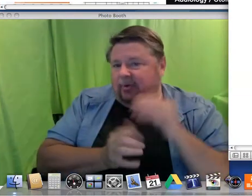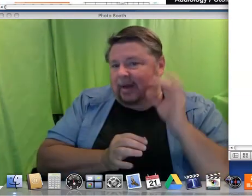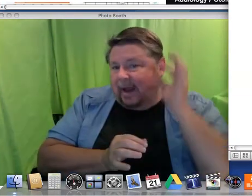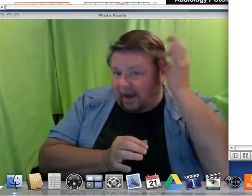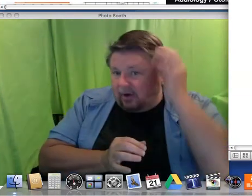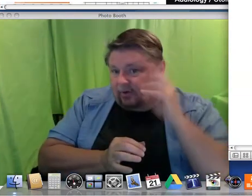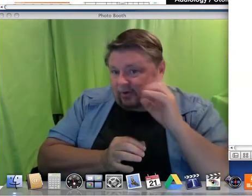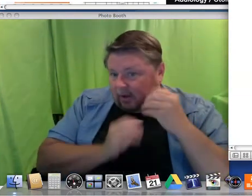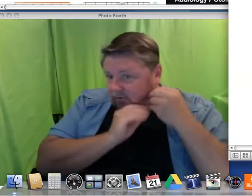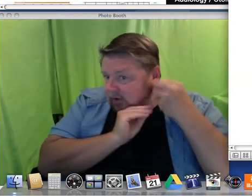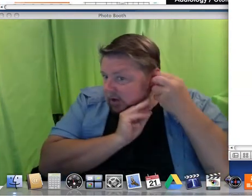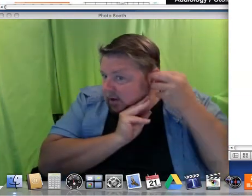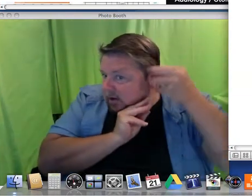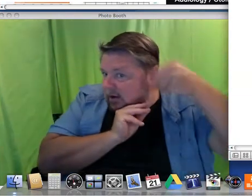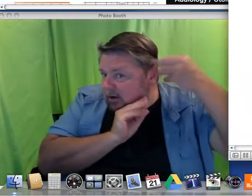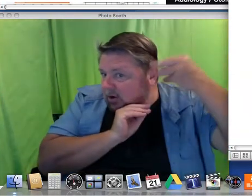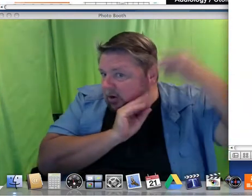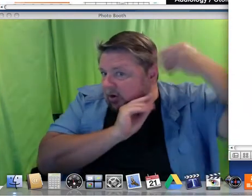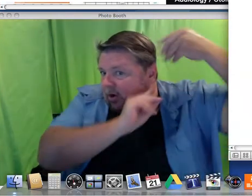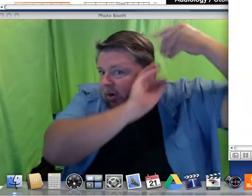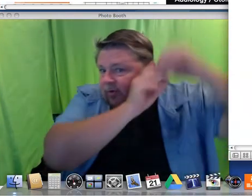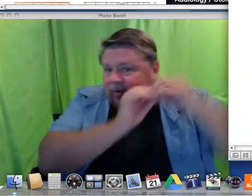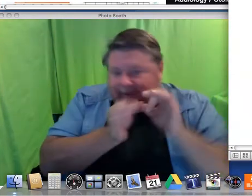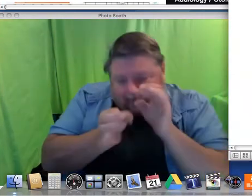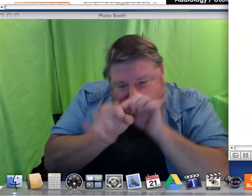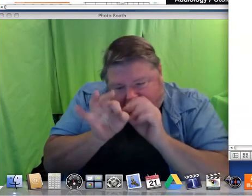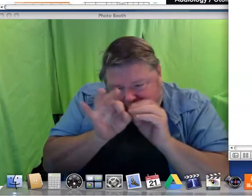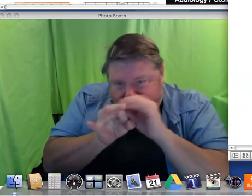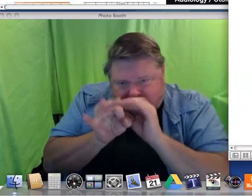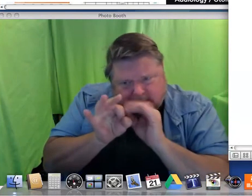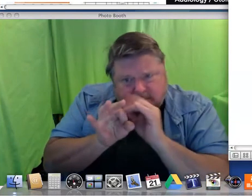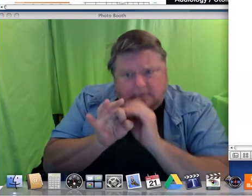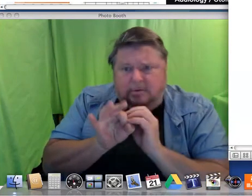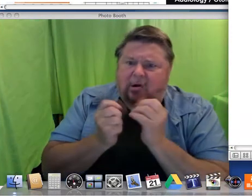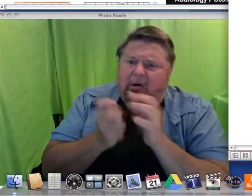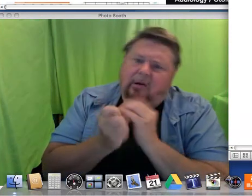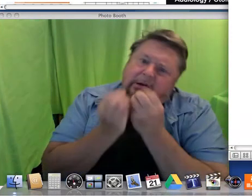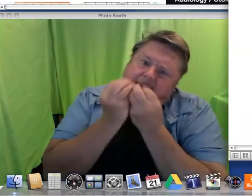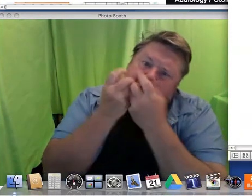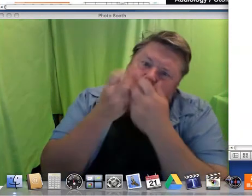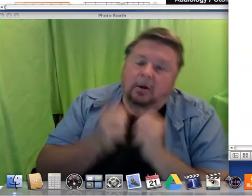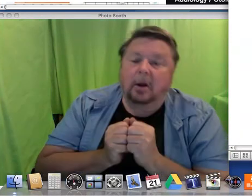thousand hair cells all over this little tiny piece.